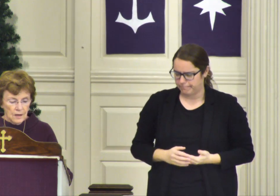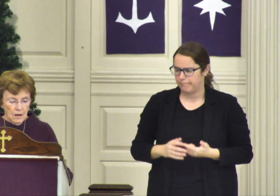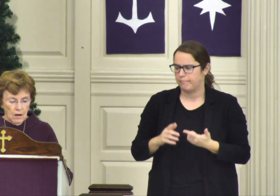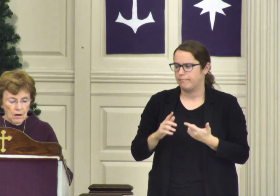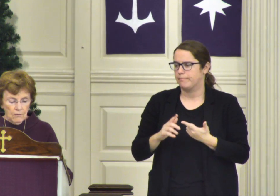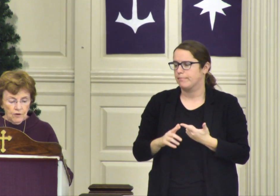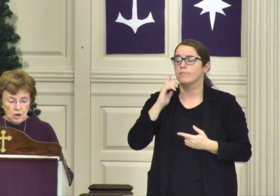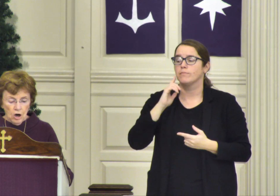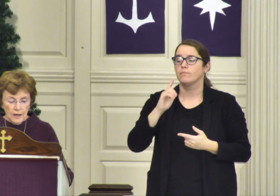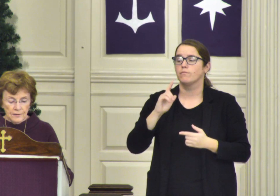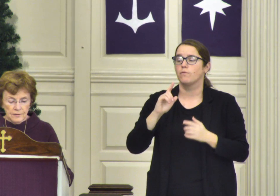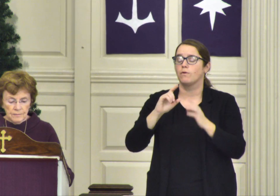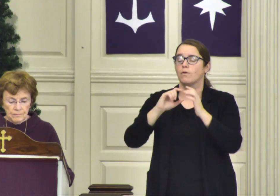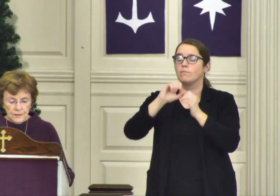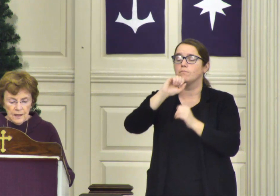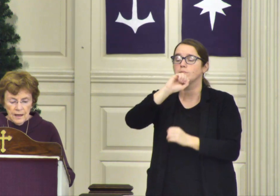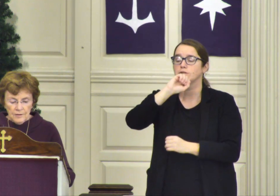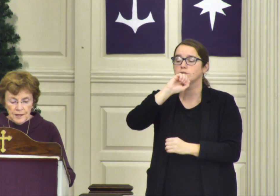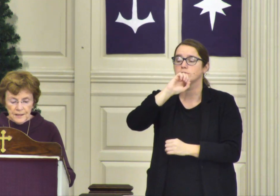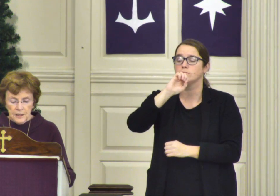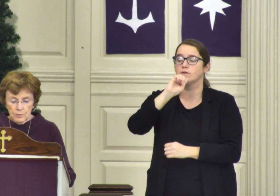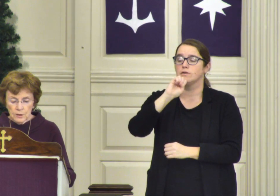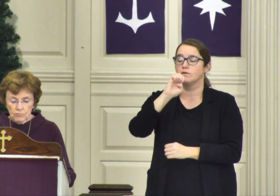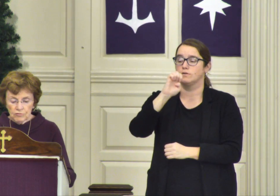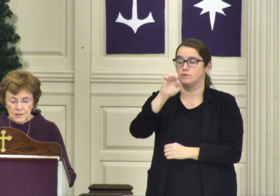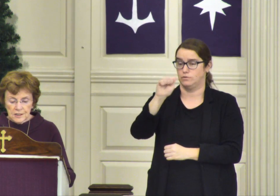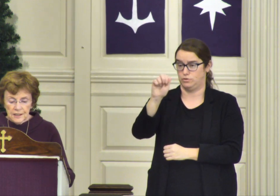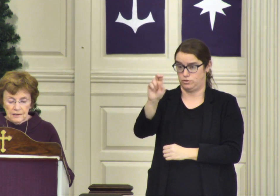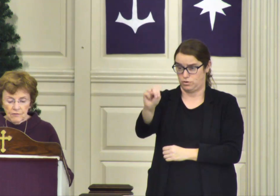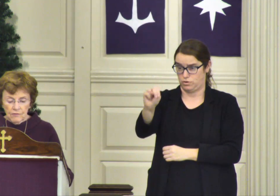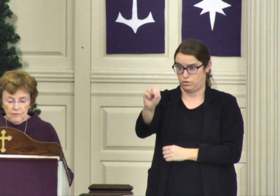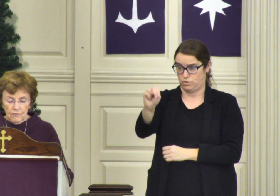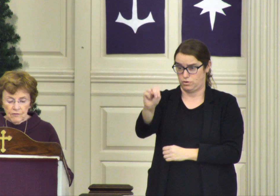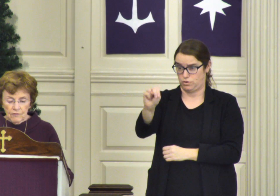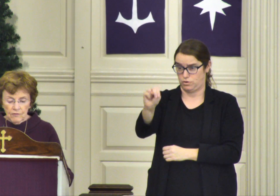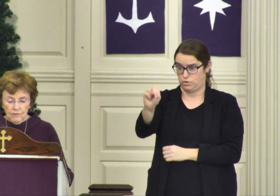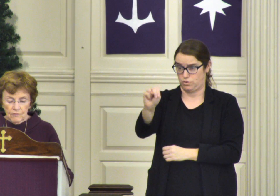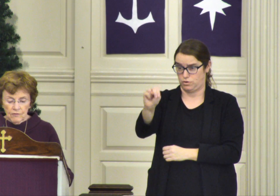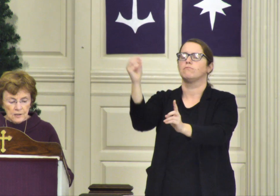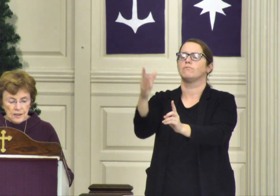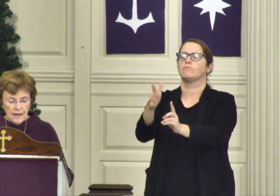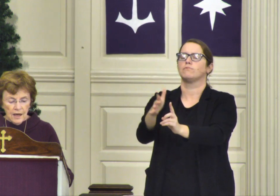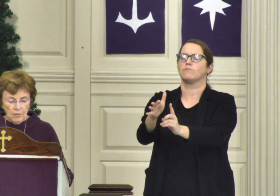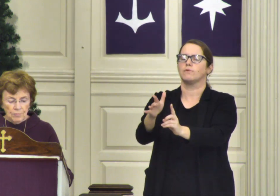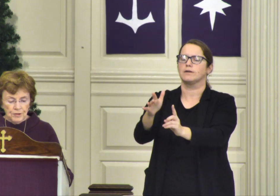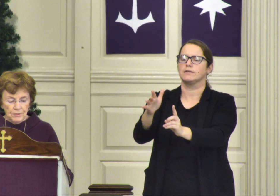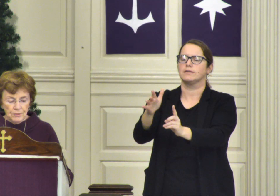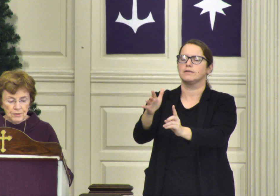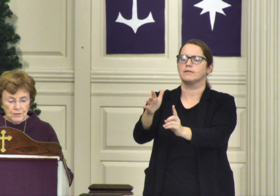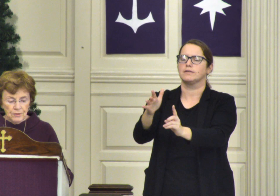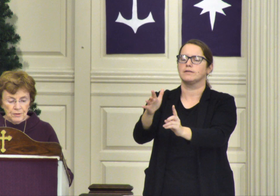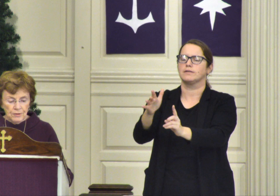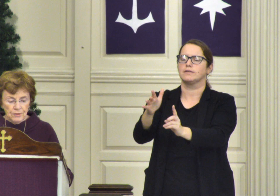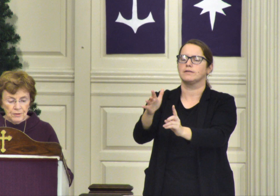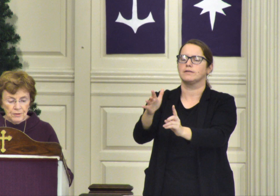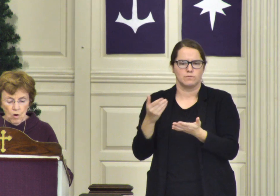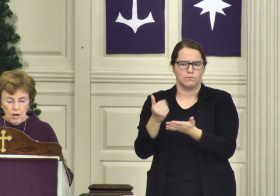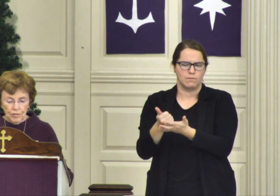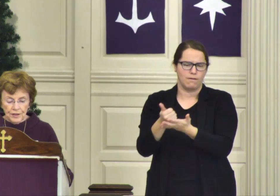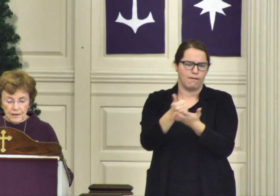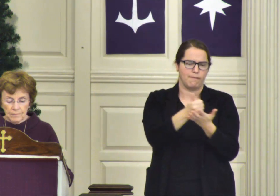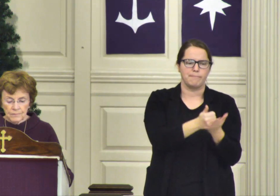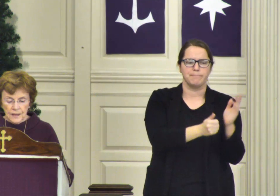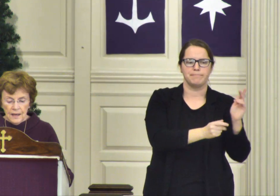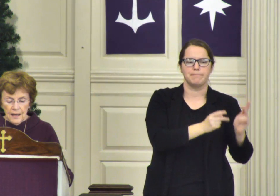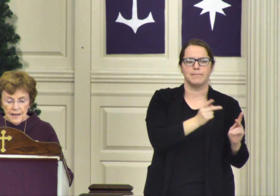For Bishop Sean, that he will receive all the graces he needs to help the people of Sacred Heart in